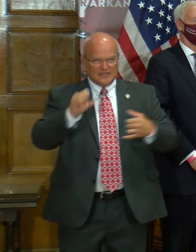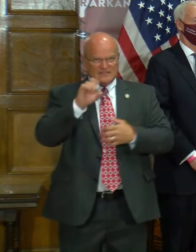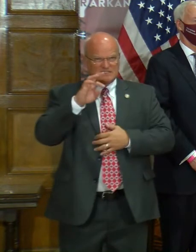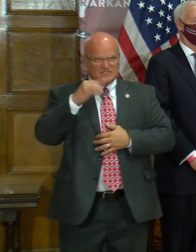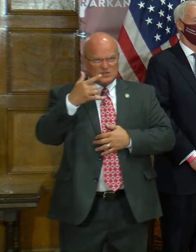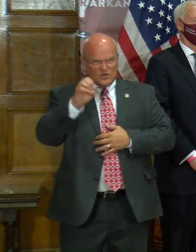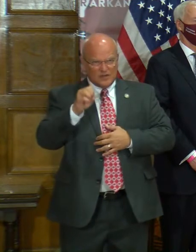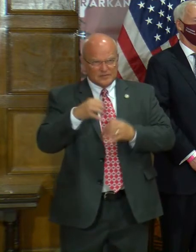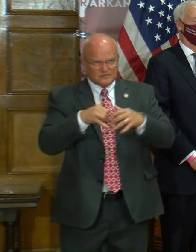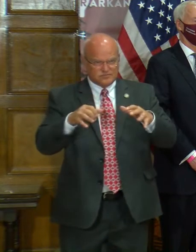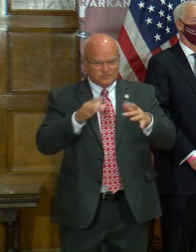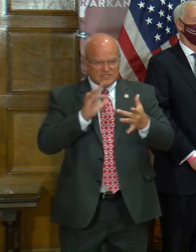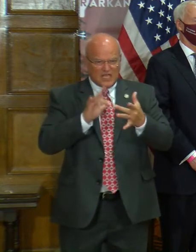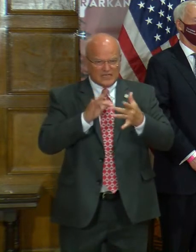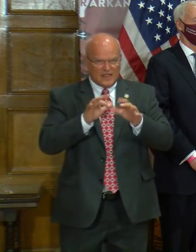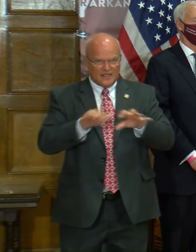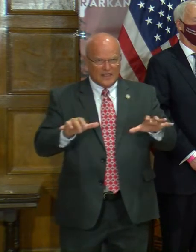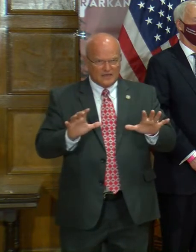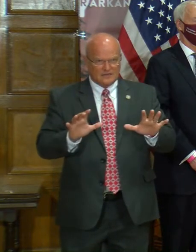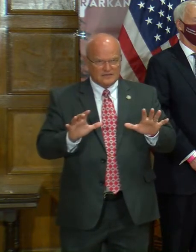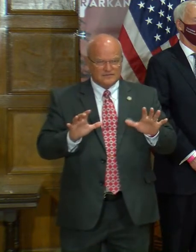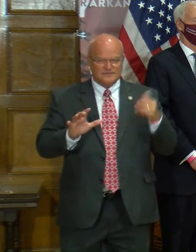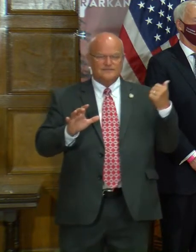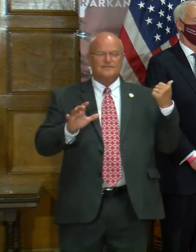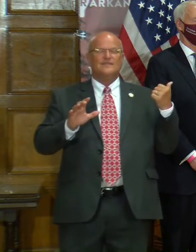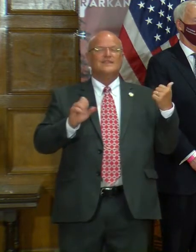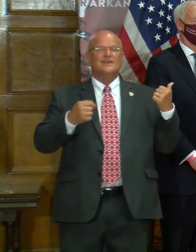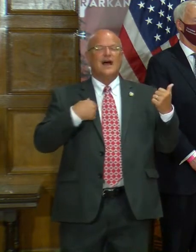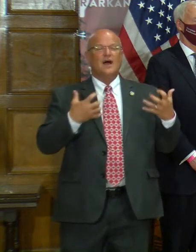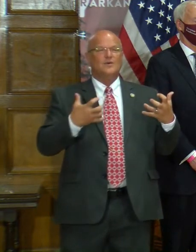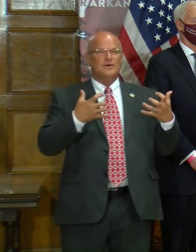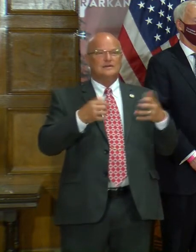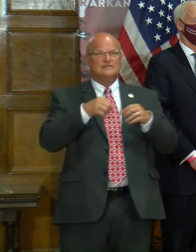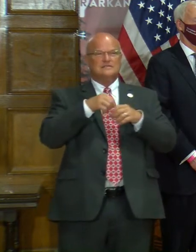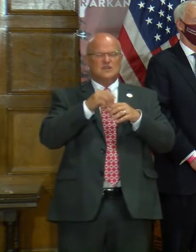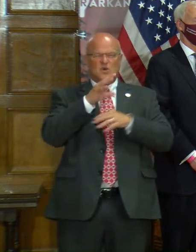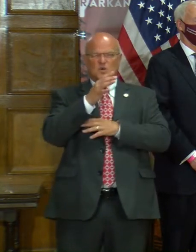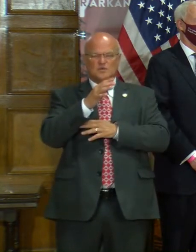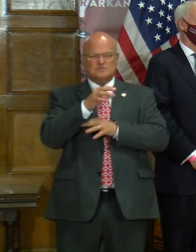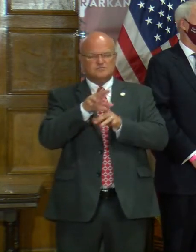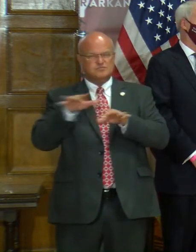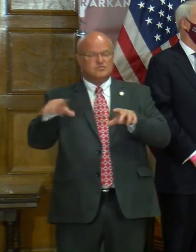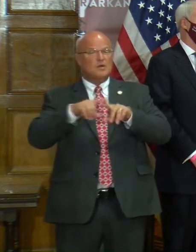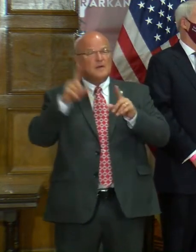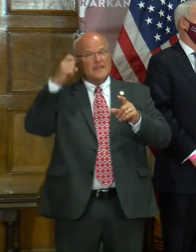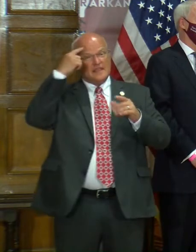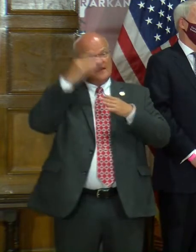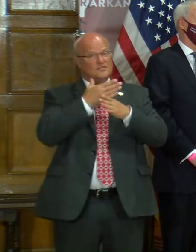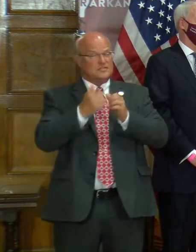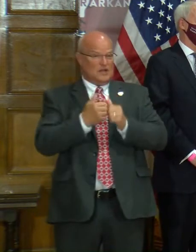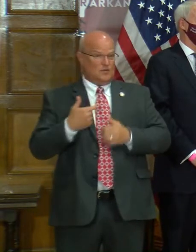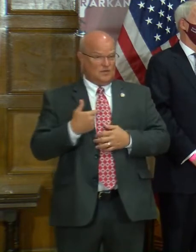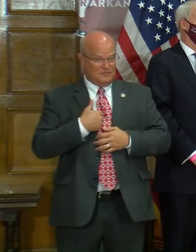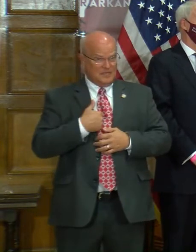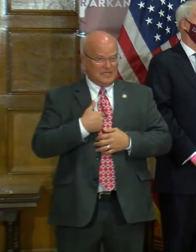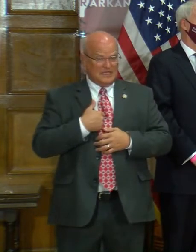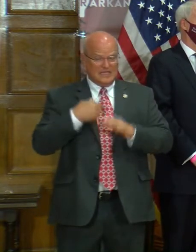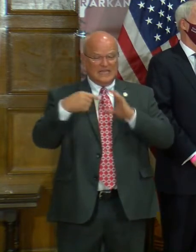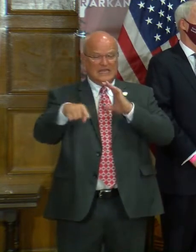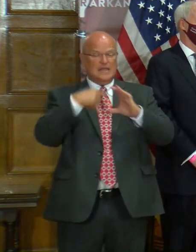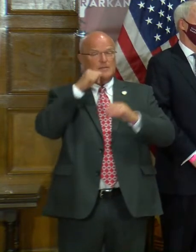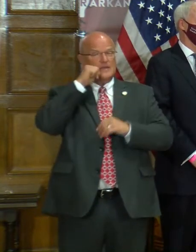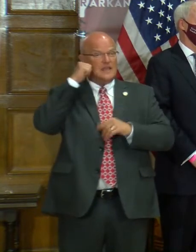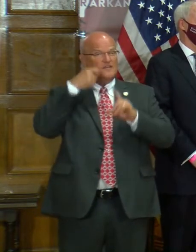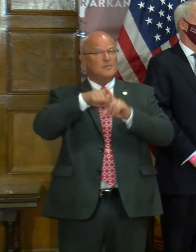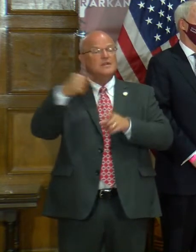and time, could be. So I don't want to get too much into the weeds here, but the governor shared with me an email yesterday